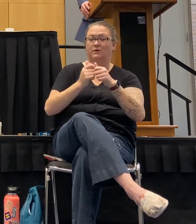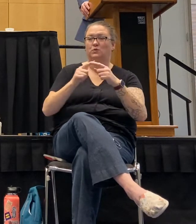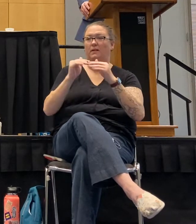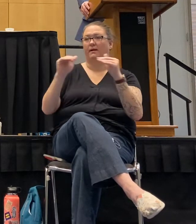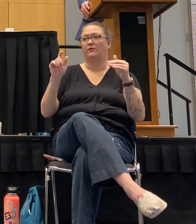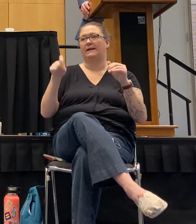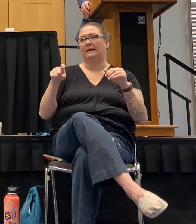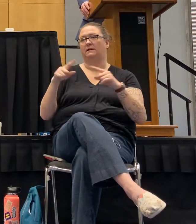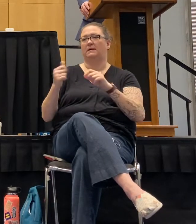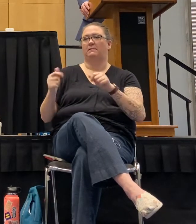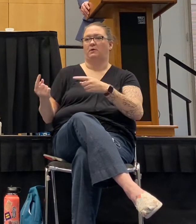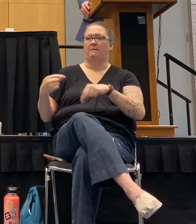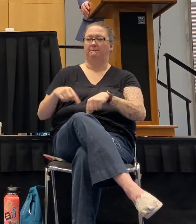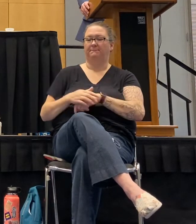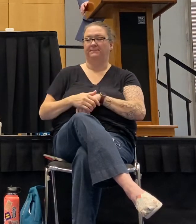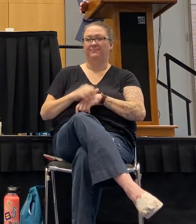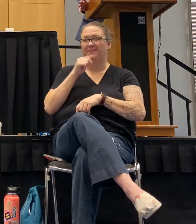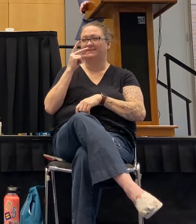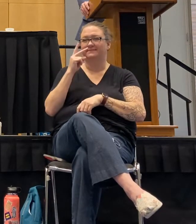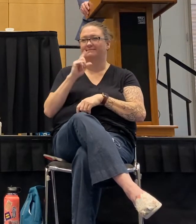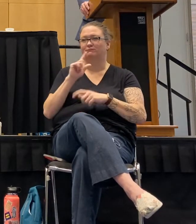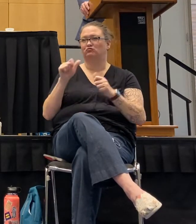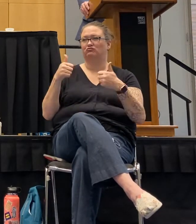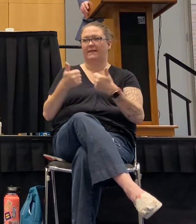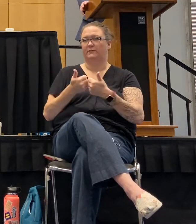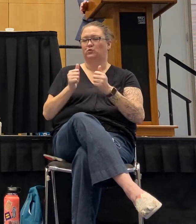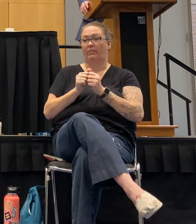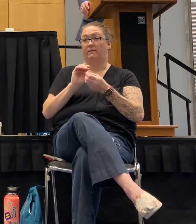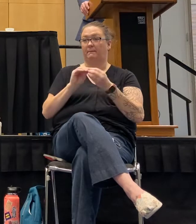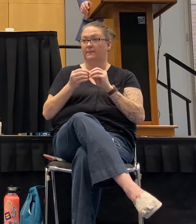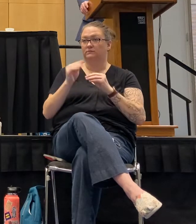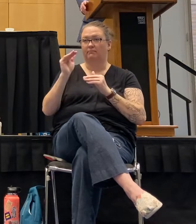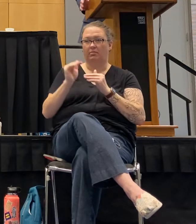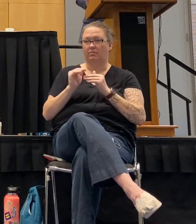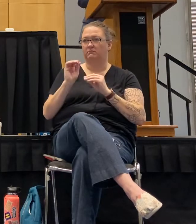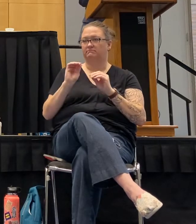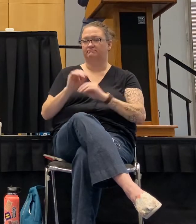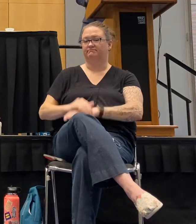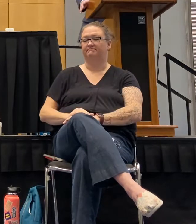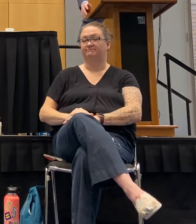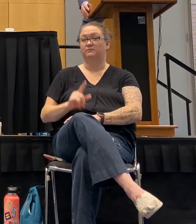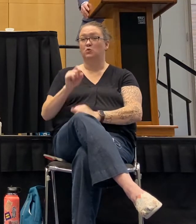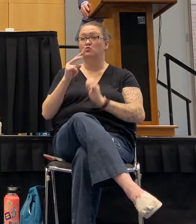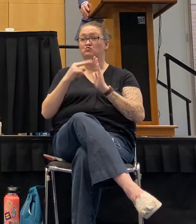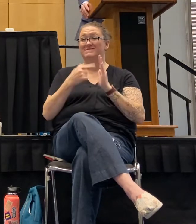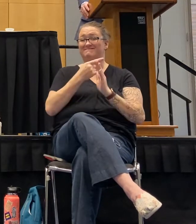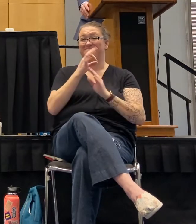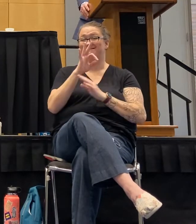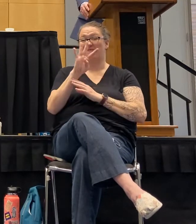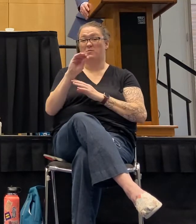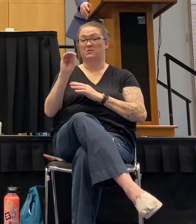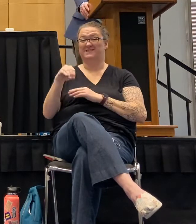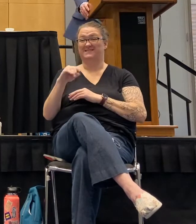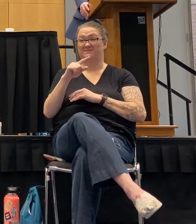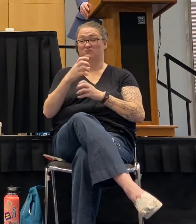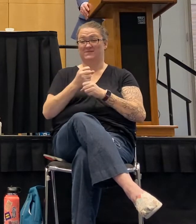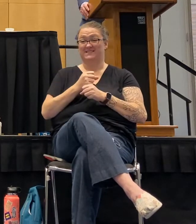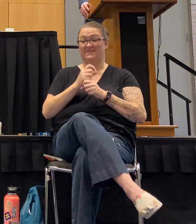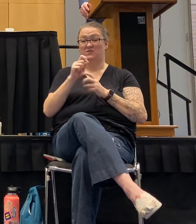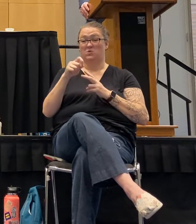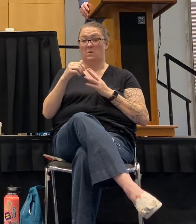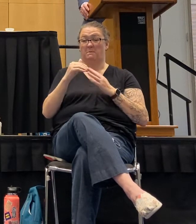be able to come. And so we haven't seen any kind of a challenge with the numbers and the levels. And you can read here, 94% of those who received a